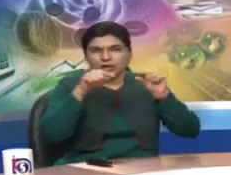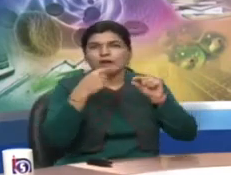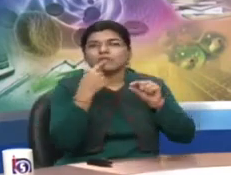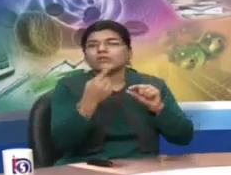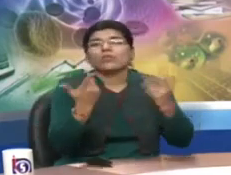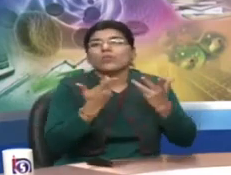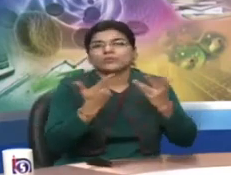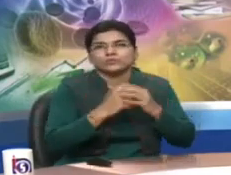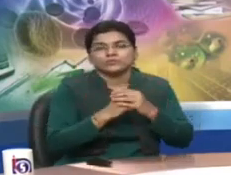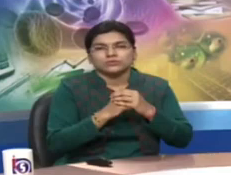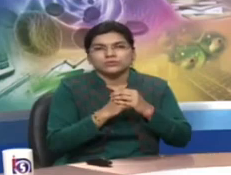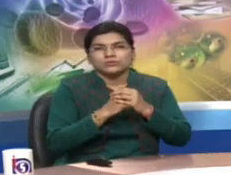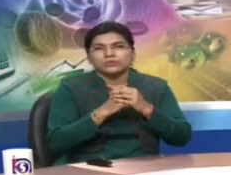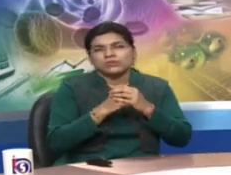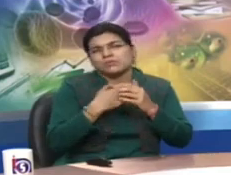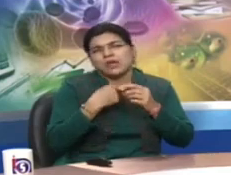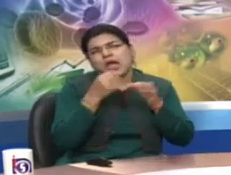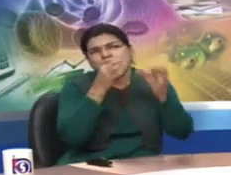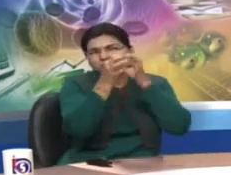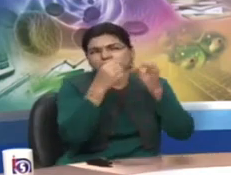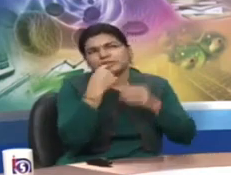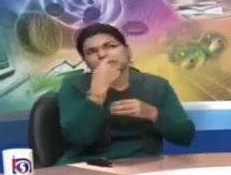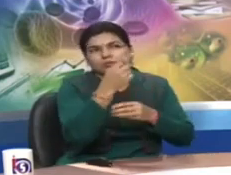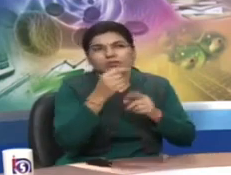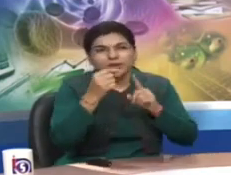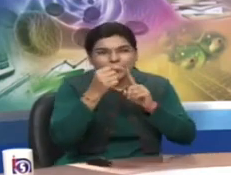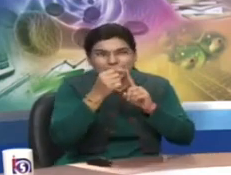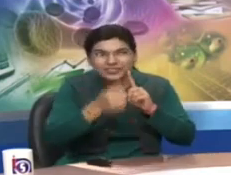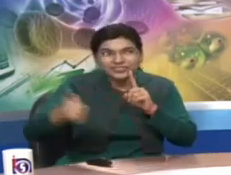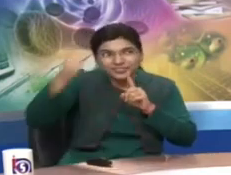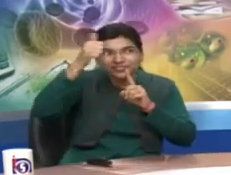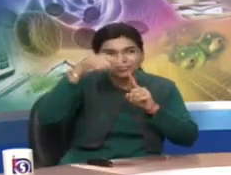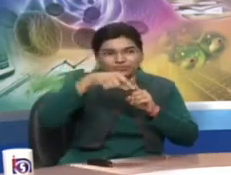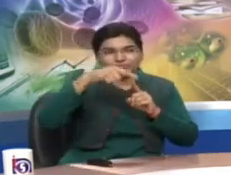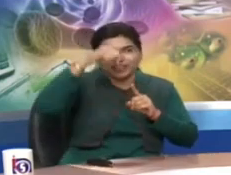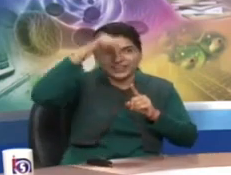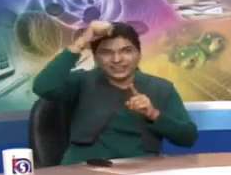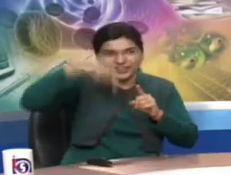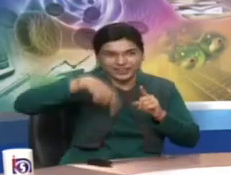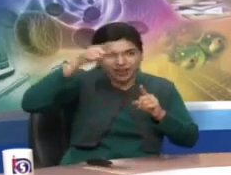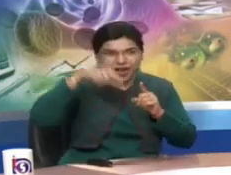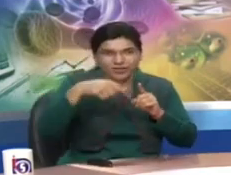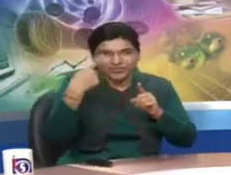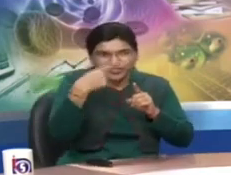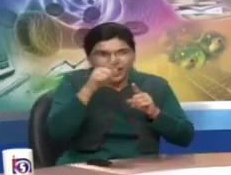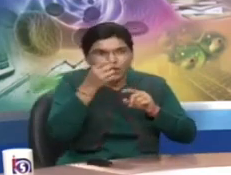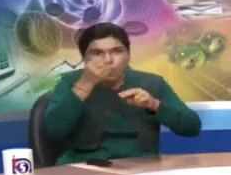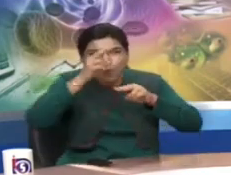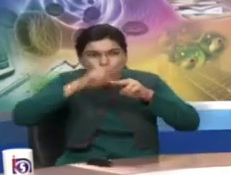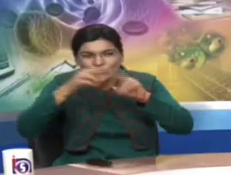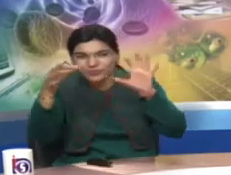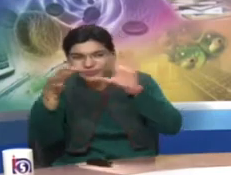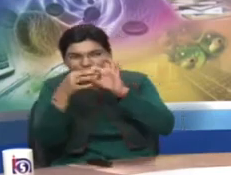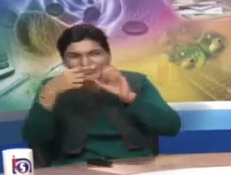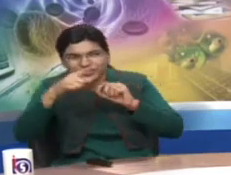The President of America. George Bush is the President of India. It will have to be so.